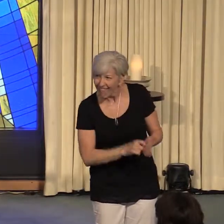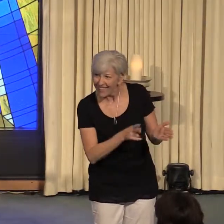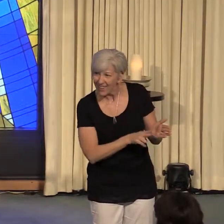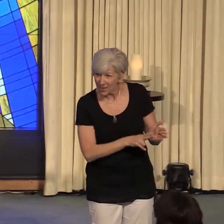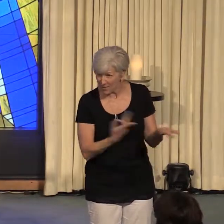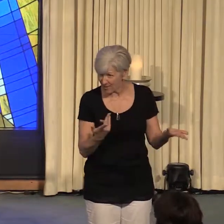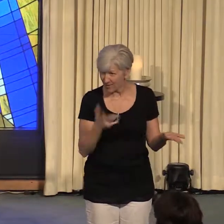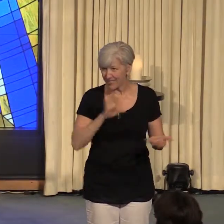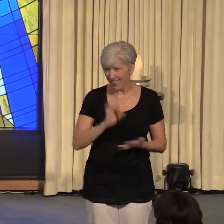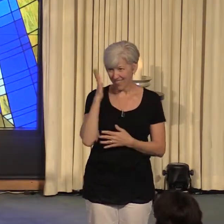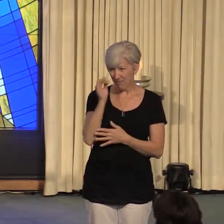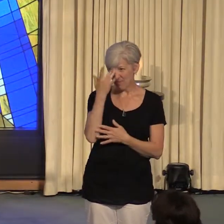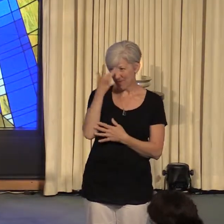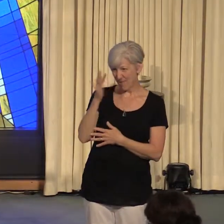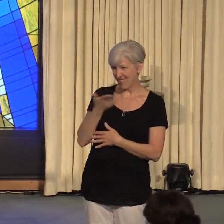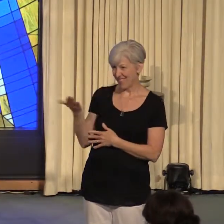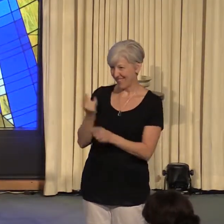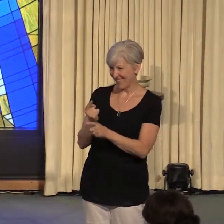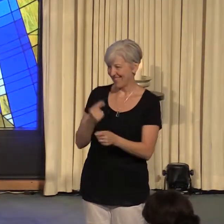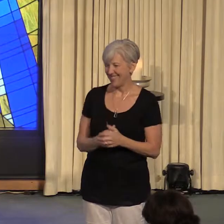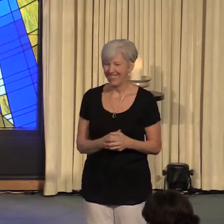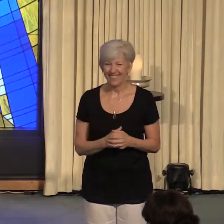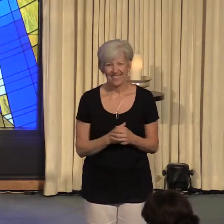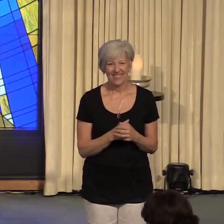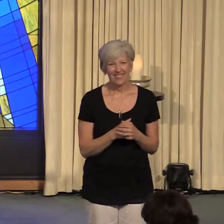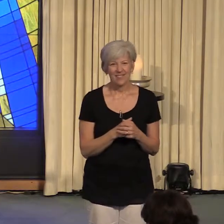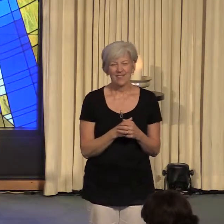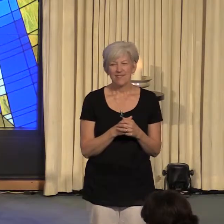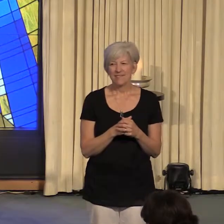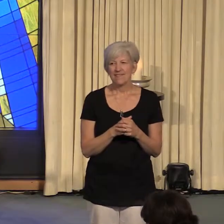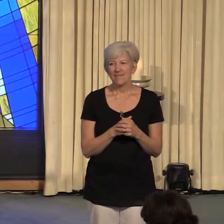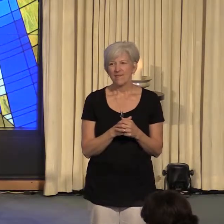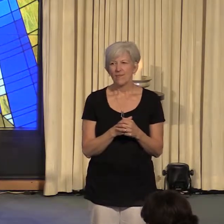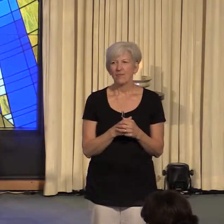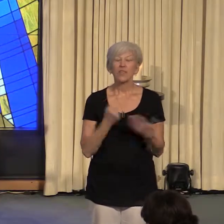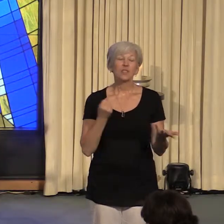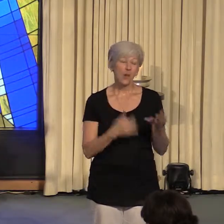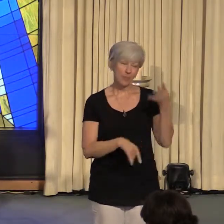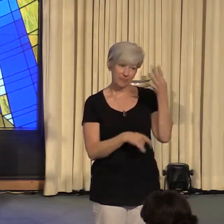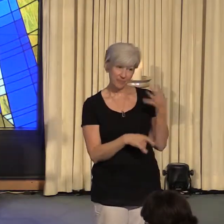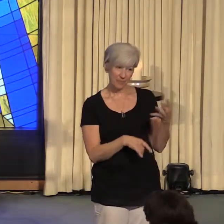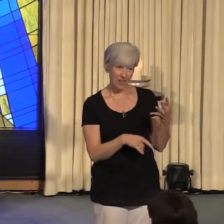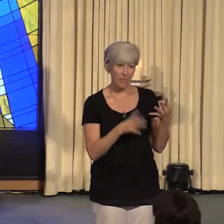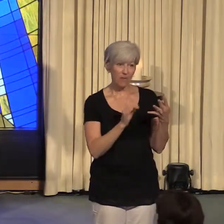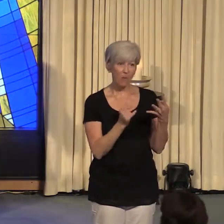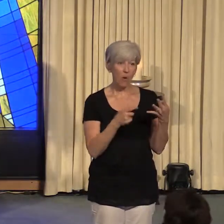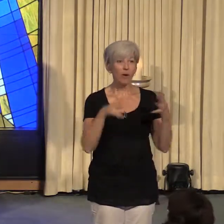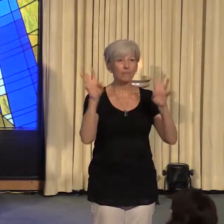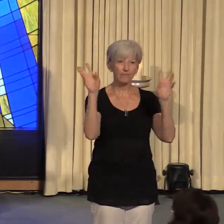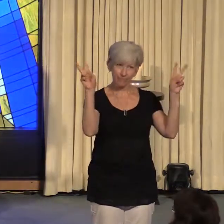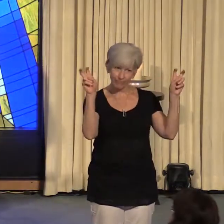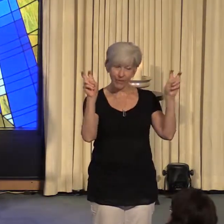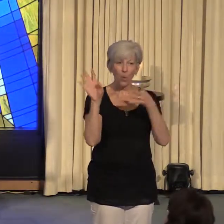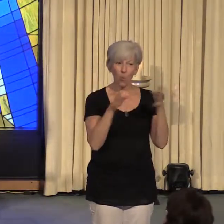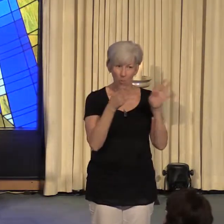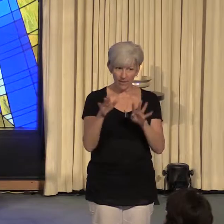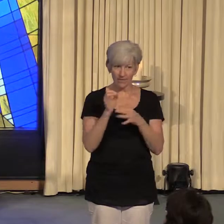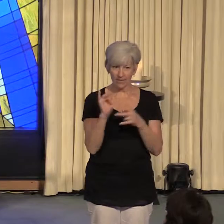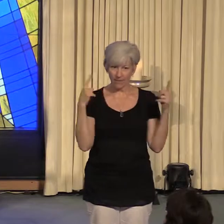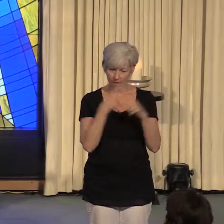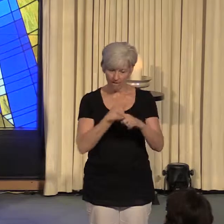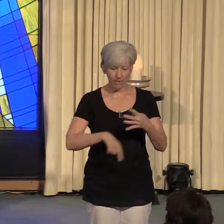would be a smart thing for us to do. I've been looking for those. So the 4 winds of conflict are